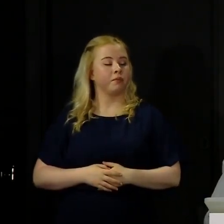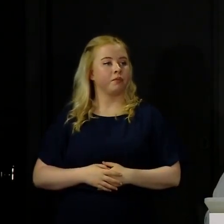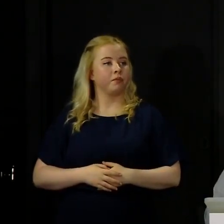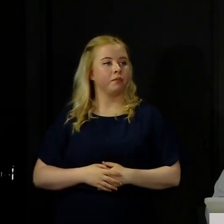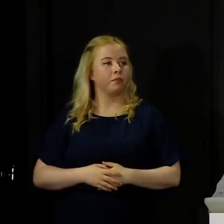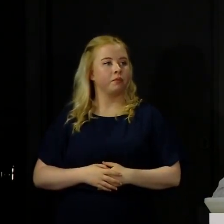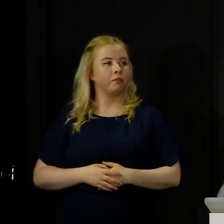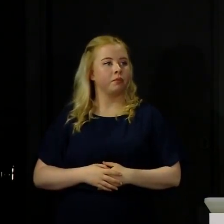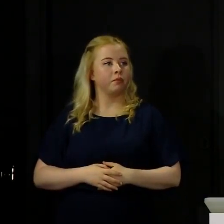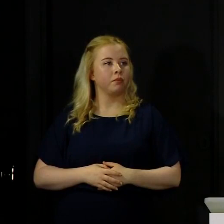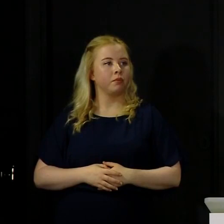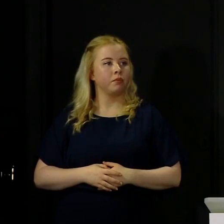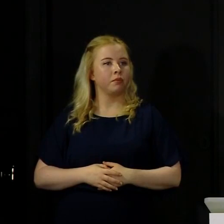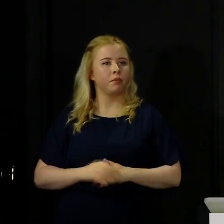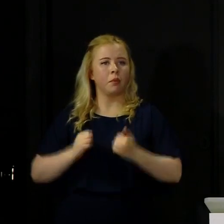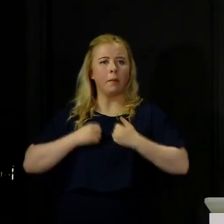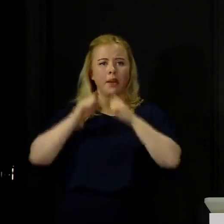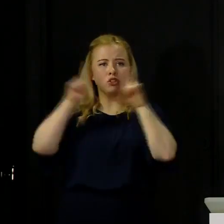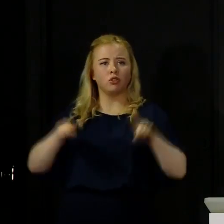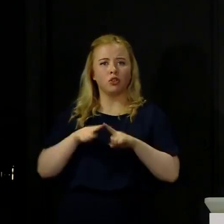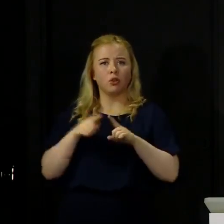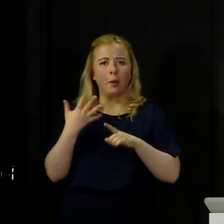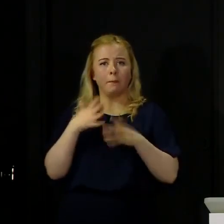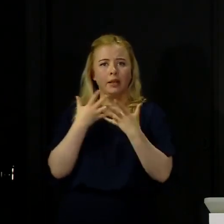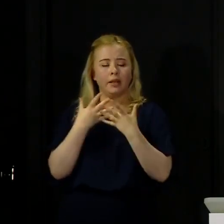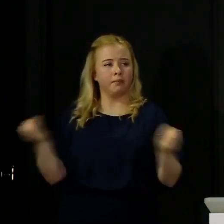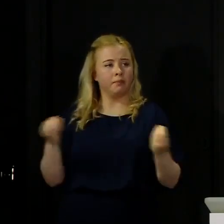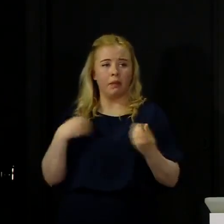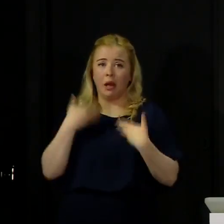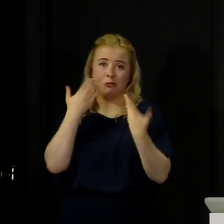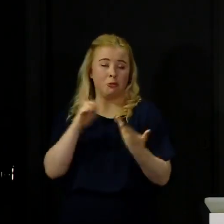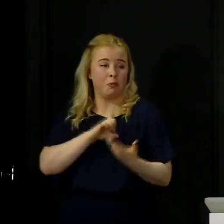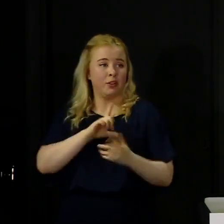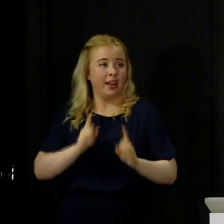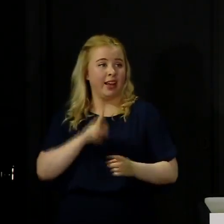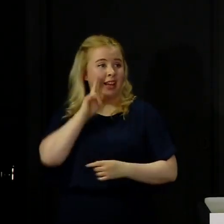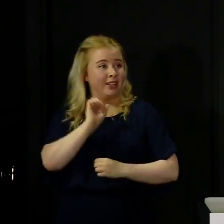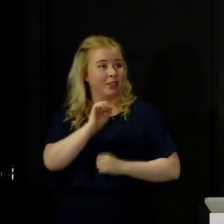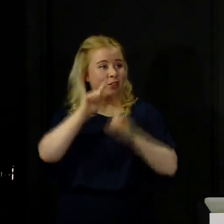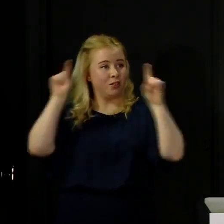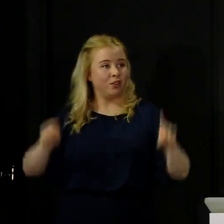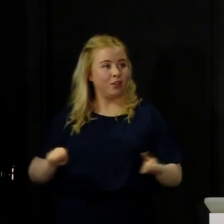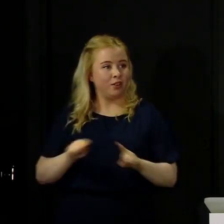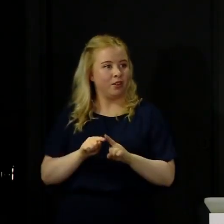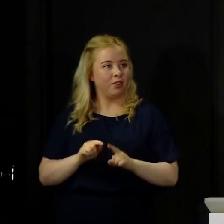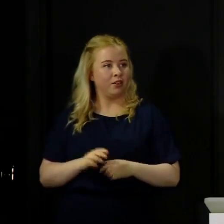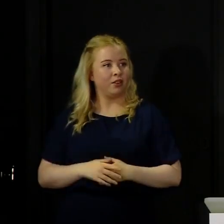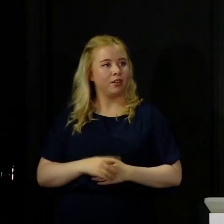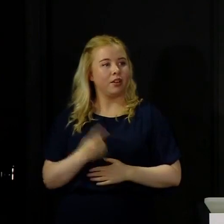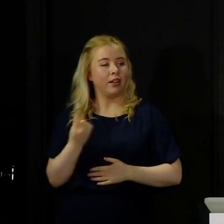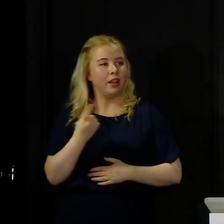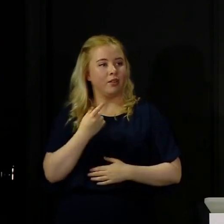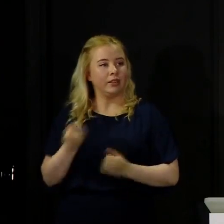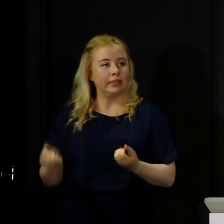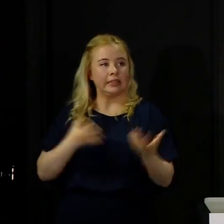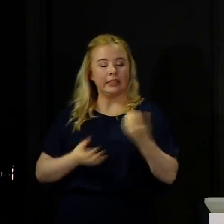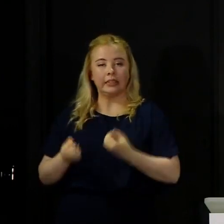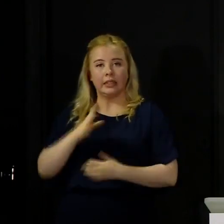First, is it just on my screen that you've disappeared, or I have no idea because I can't see your screen. Can anyone else chip